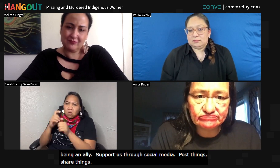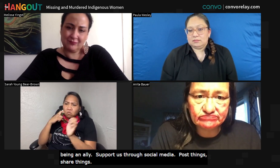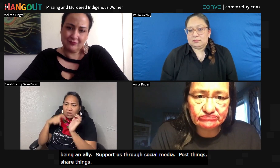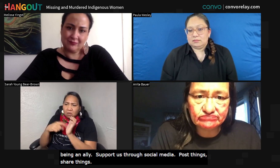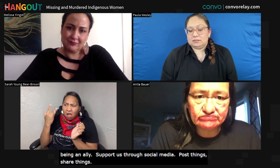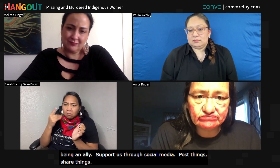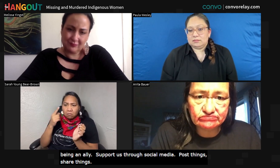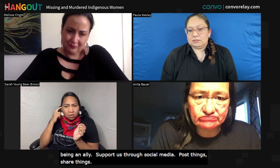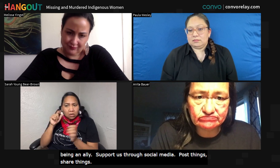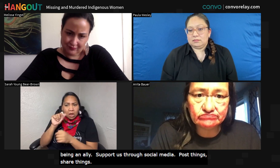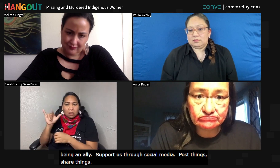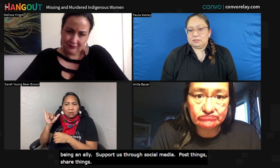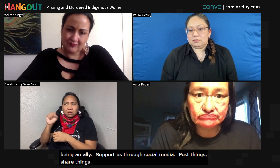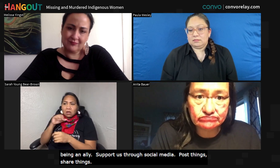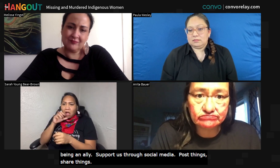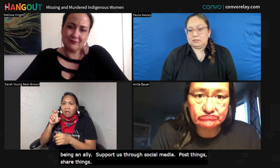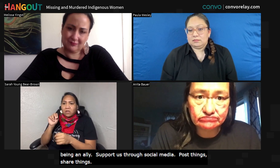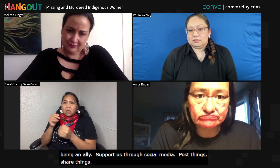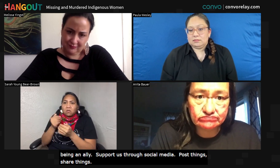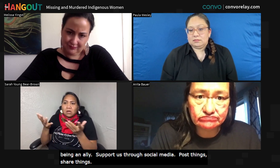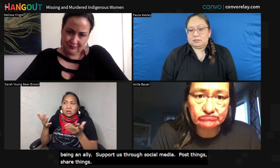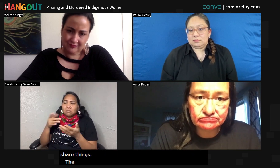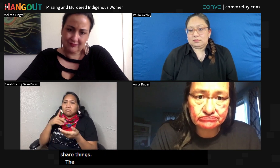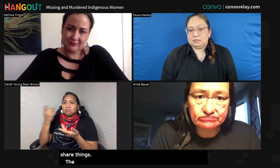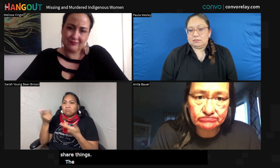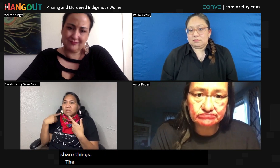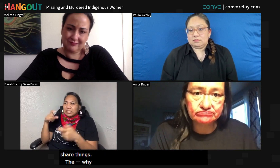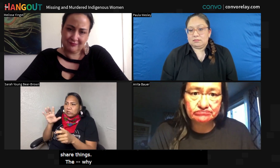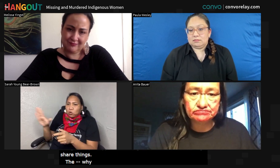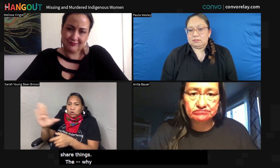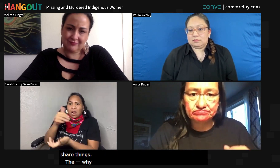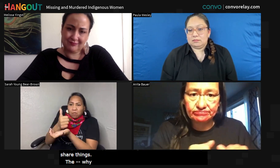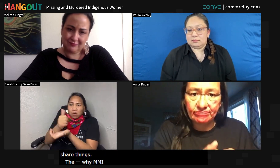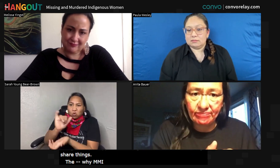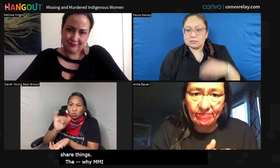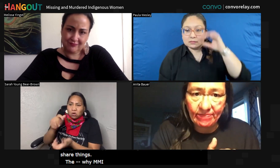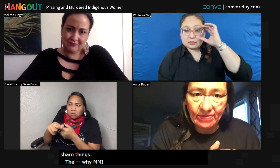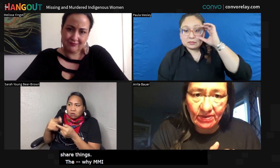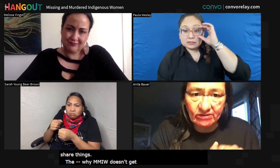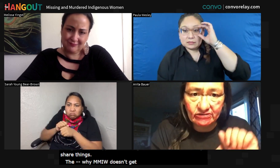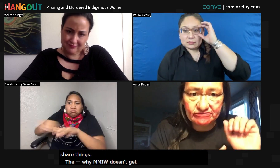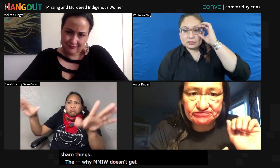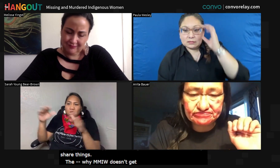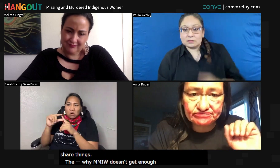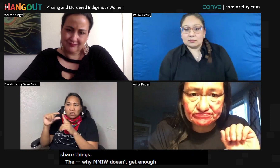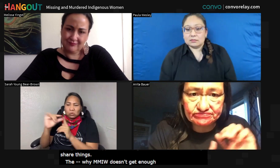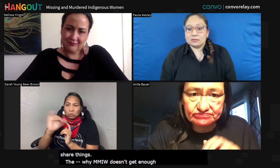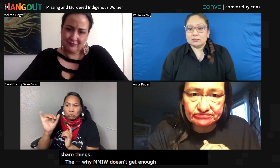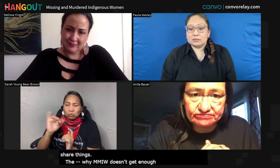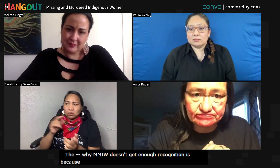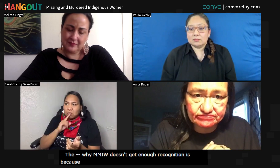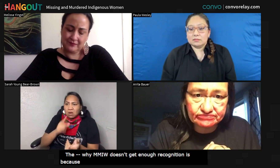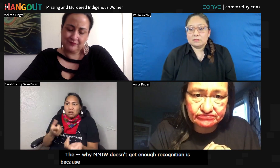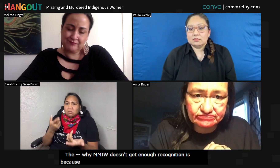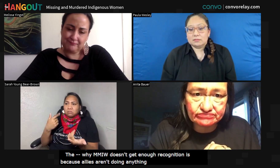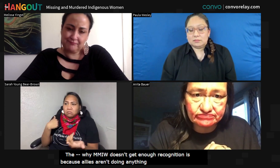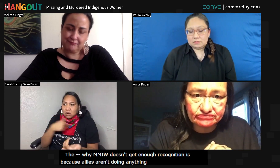Why MMIW doesn't get enough recognition is because allies are not doing anything. We do need your help. We need the word to get